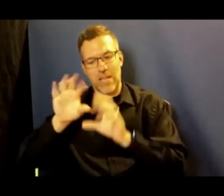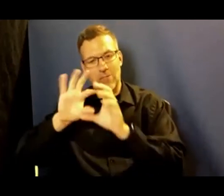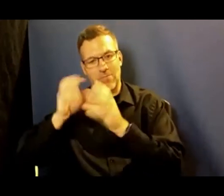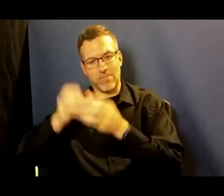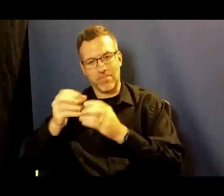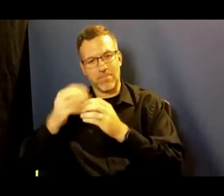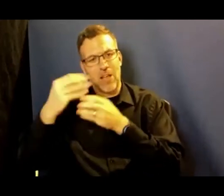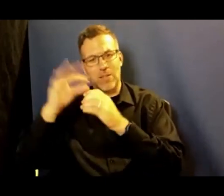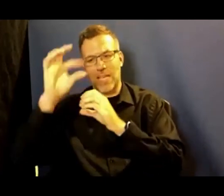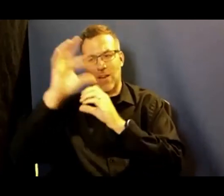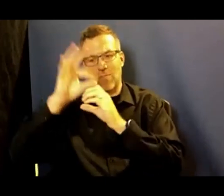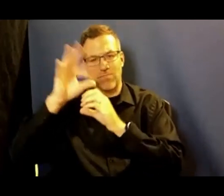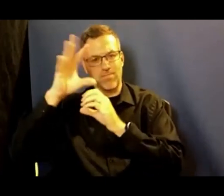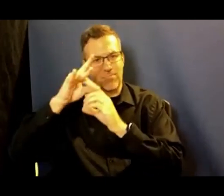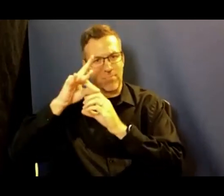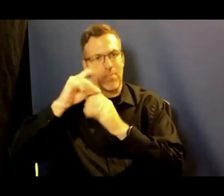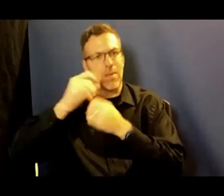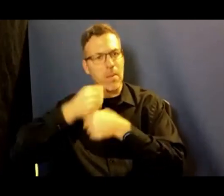and creates protein.